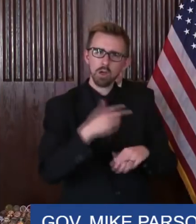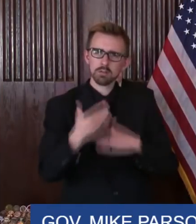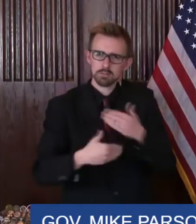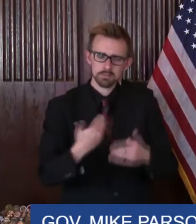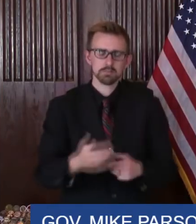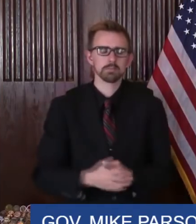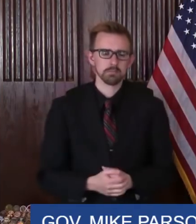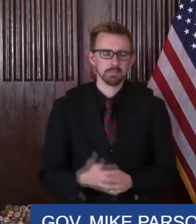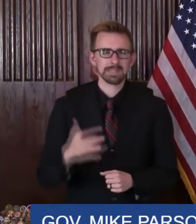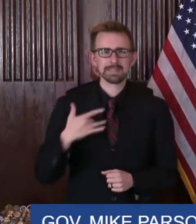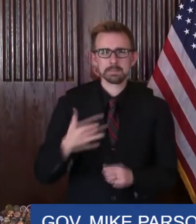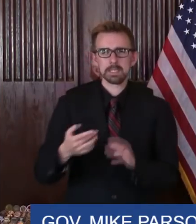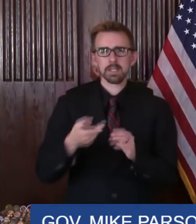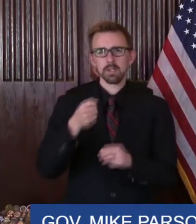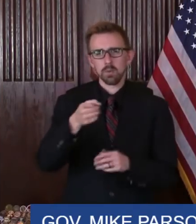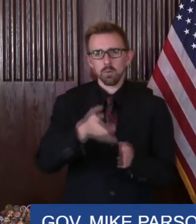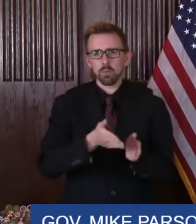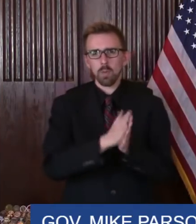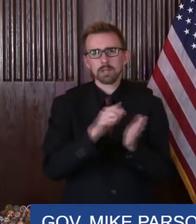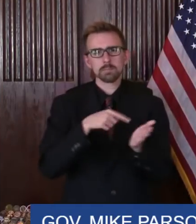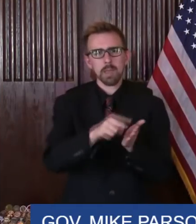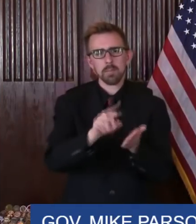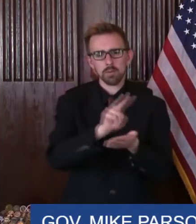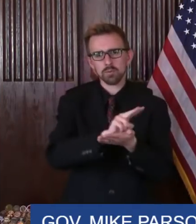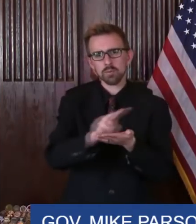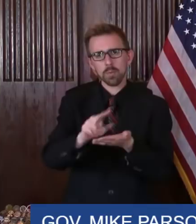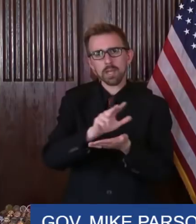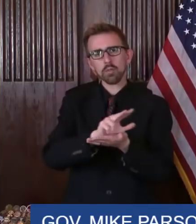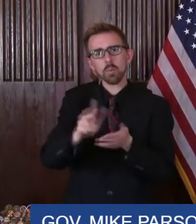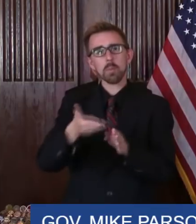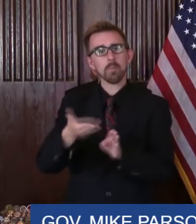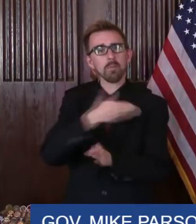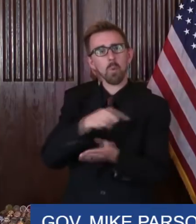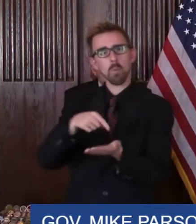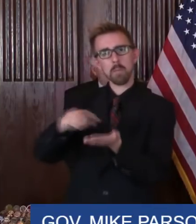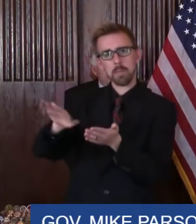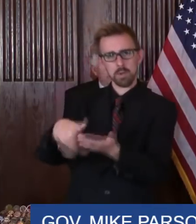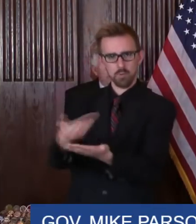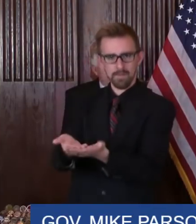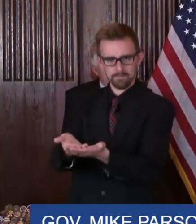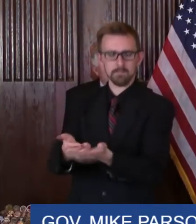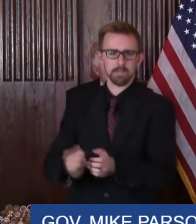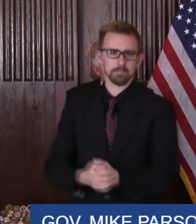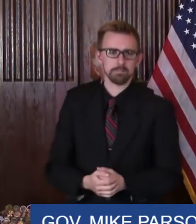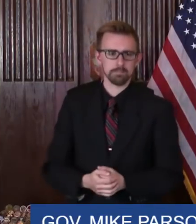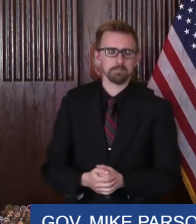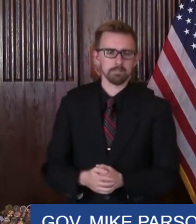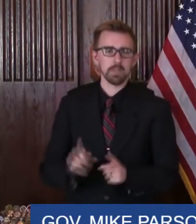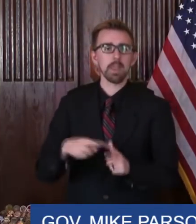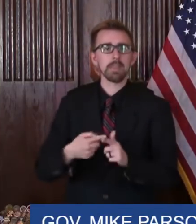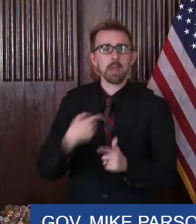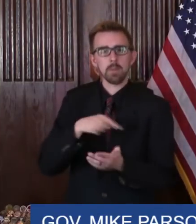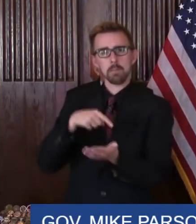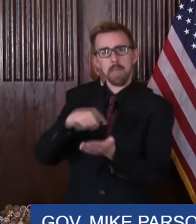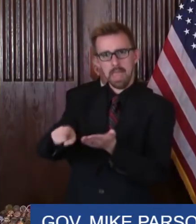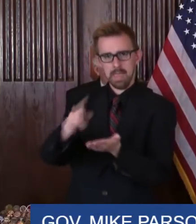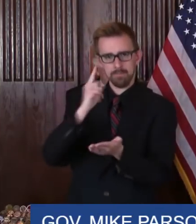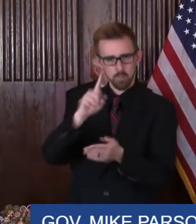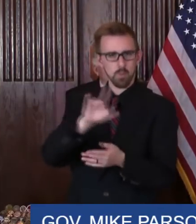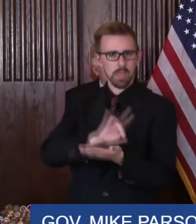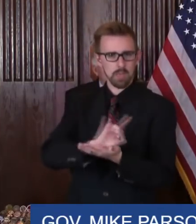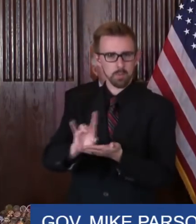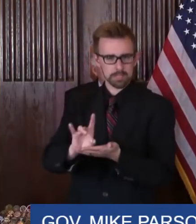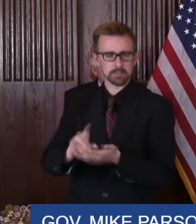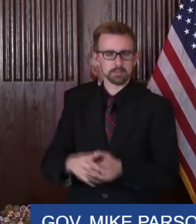you're requesting a payment 2 to 3 weeks before it actually gets to you. And then we pay you back for those weeks. Again, I stress